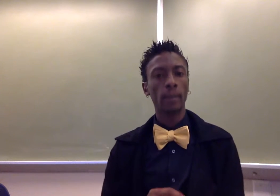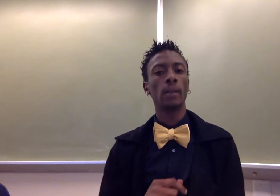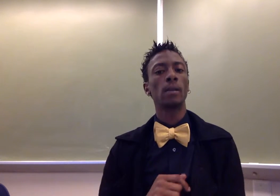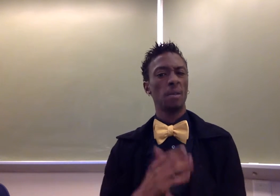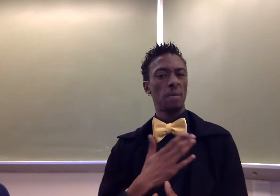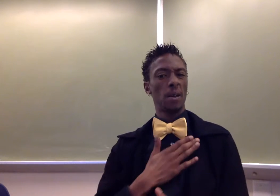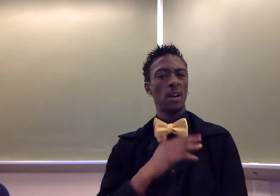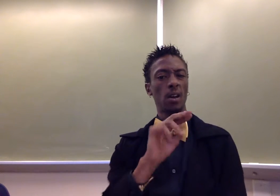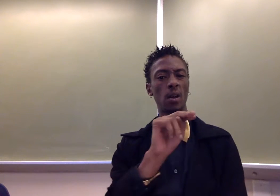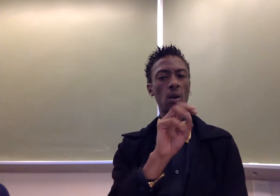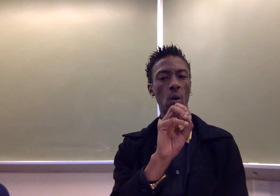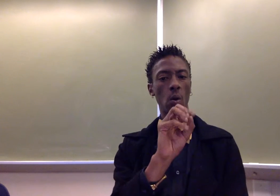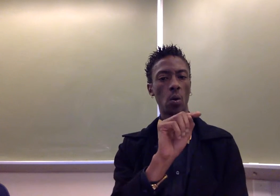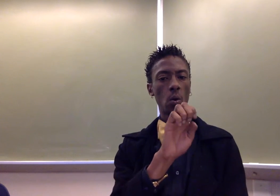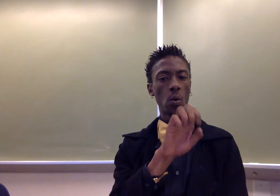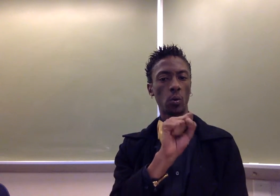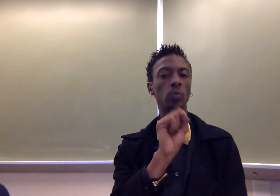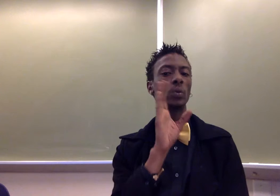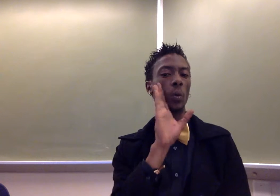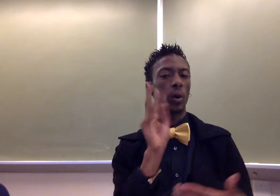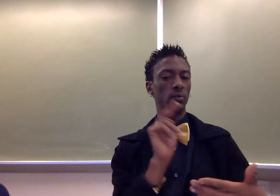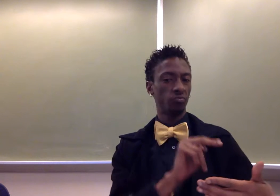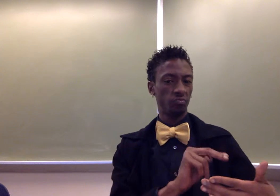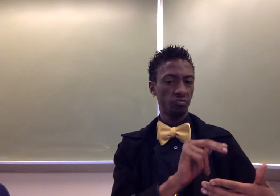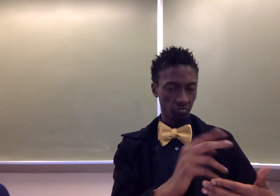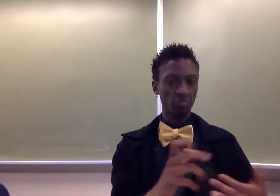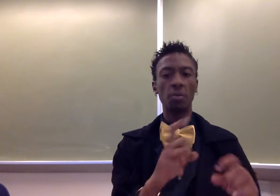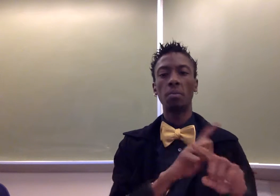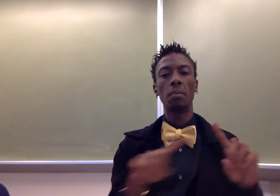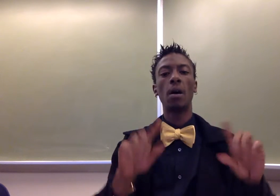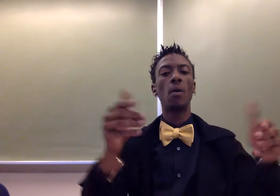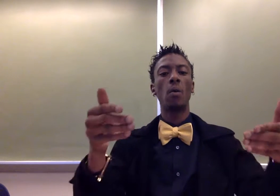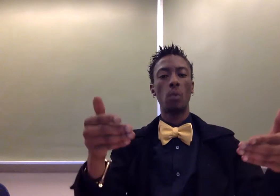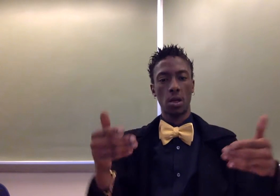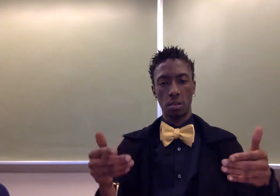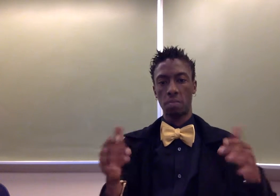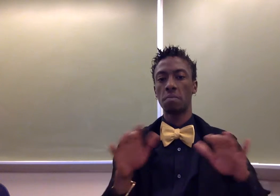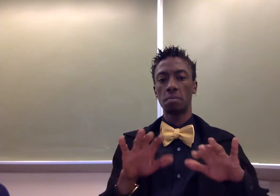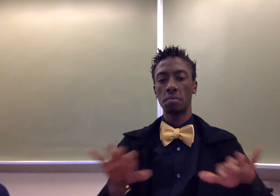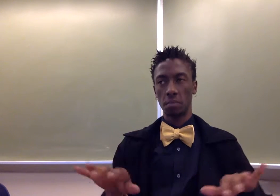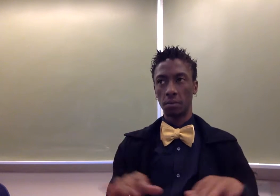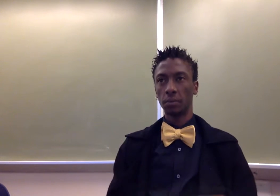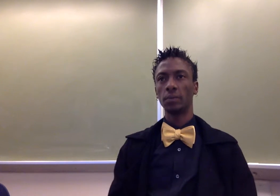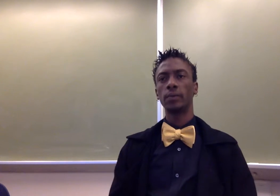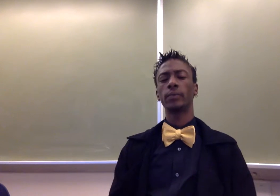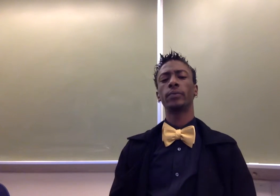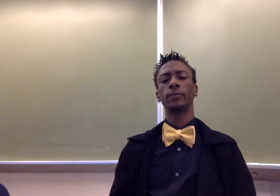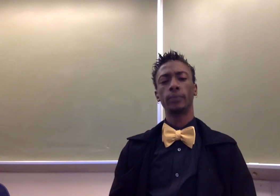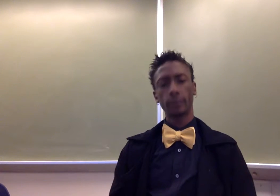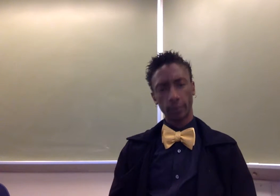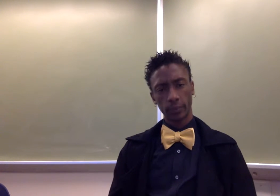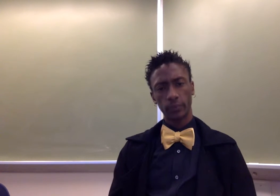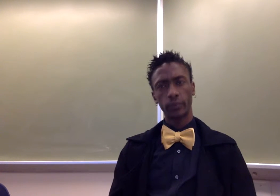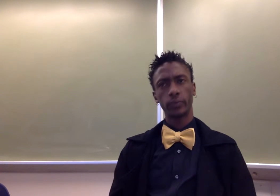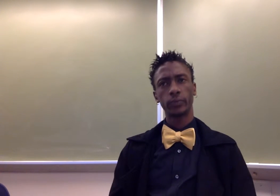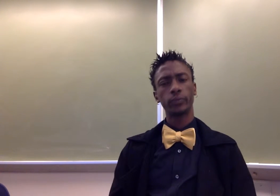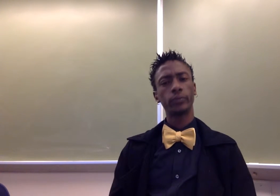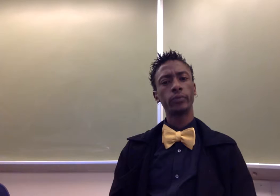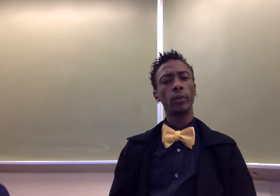welcome. And to begin with, as we look at water, one of the features that